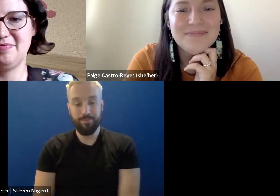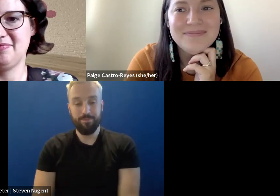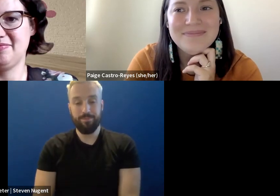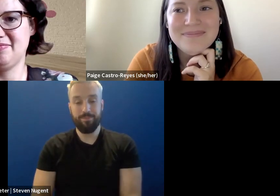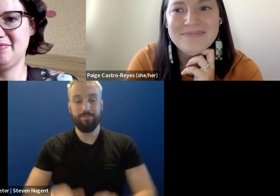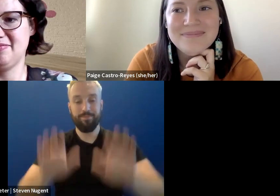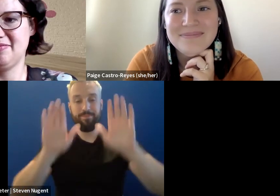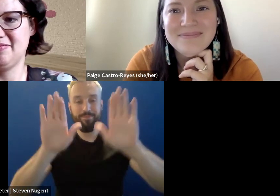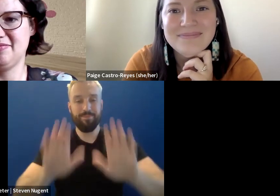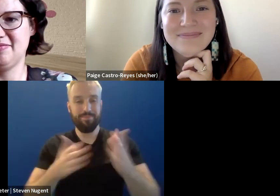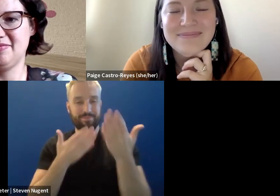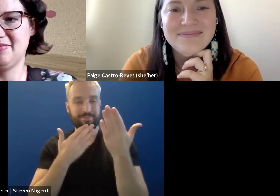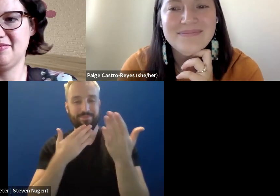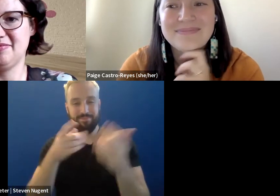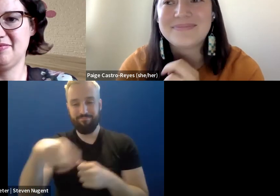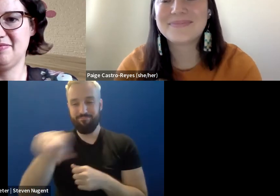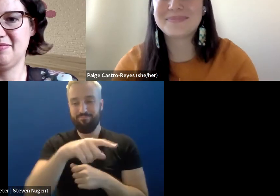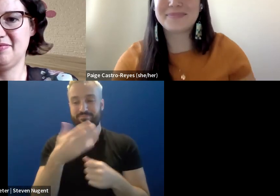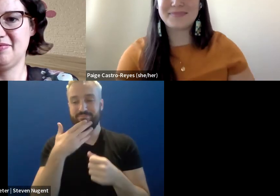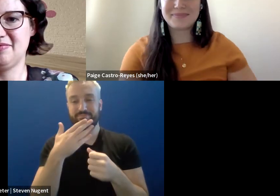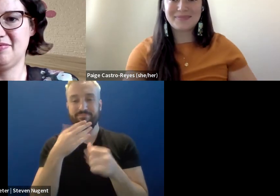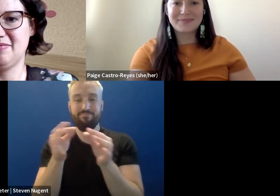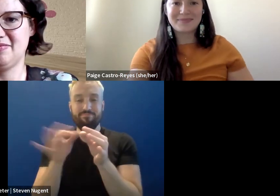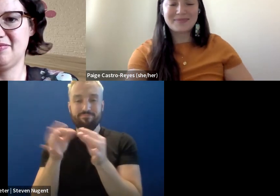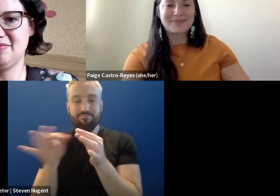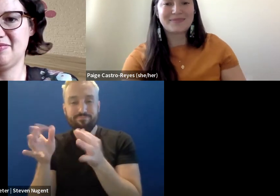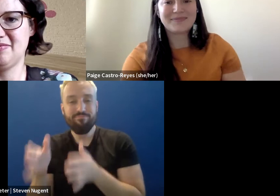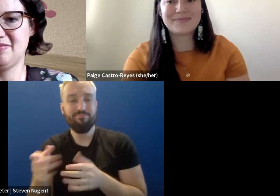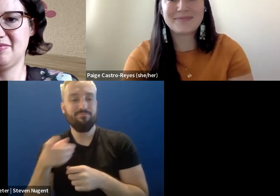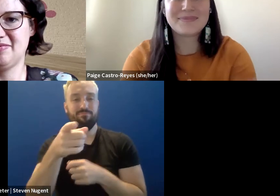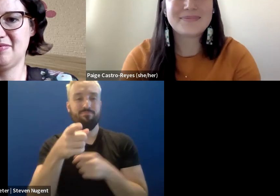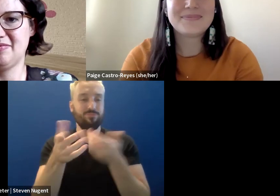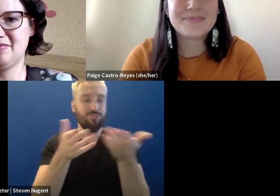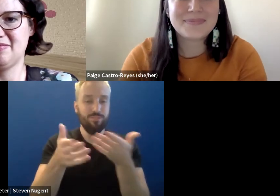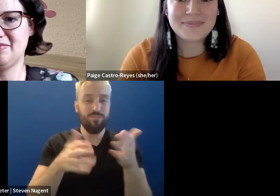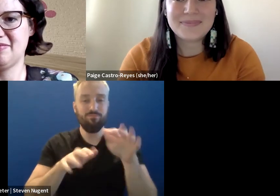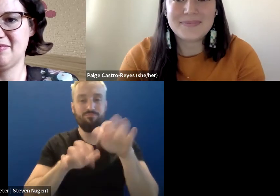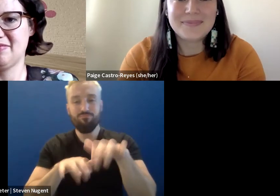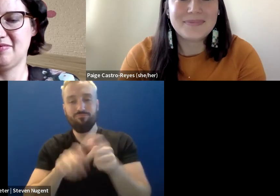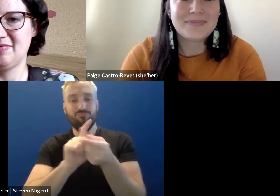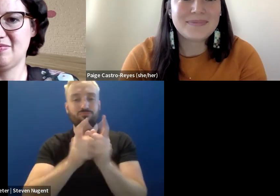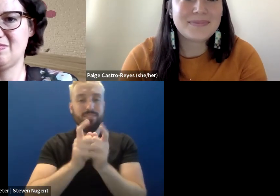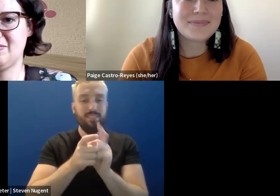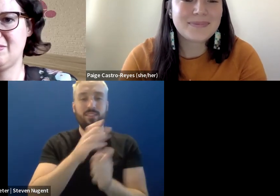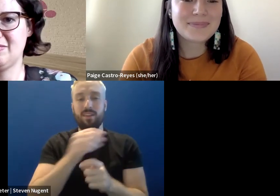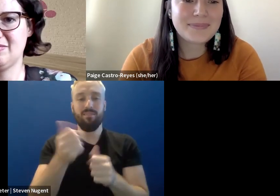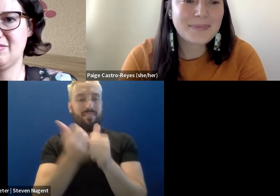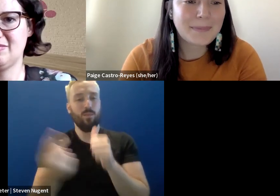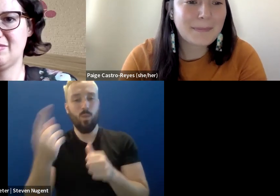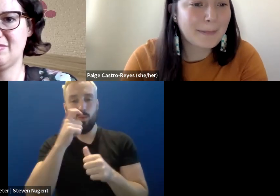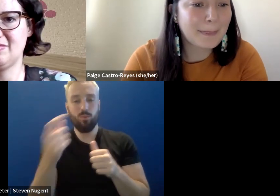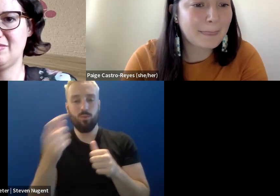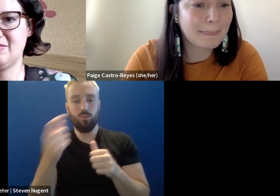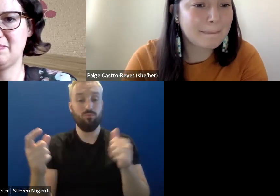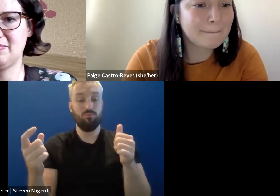Fantastic. Thank you all. Thank you to our speakers and caption services, translation services, and everybody who joined. Hope